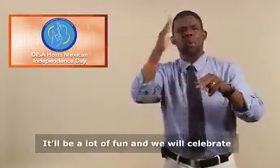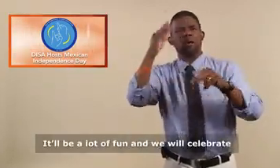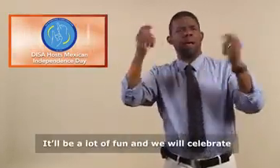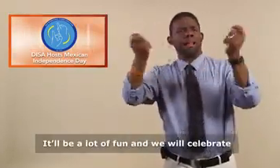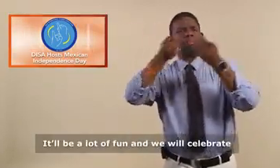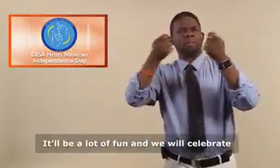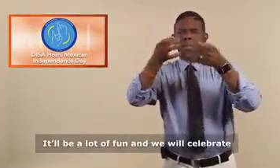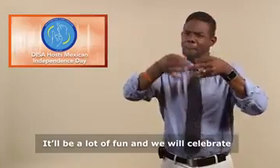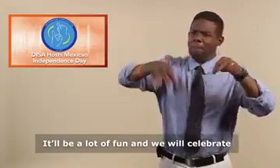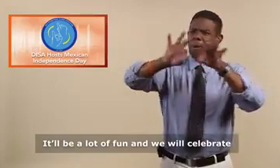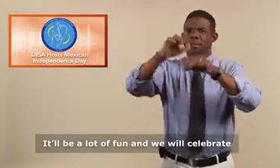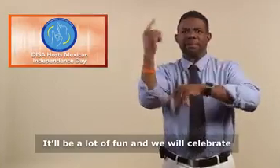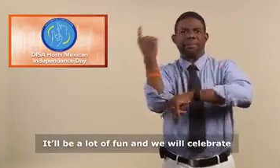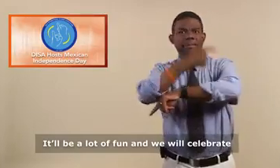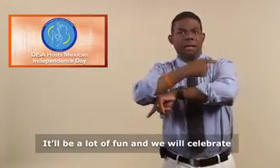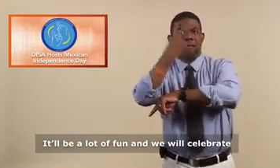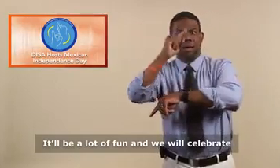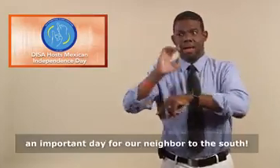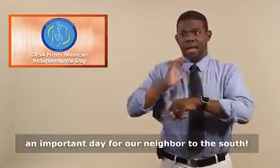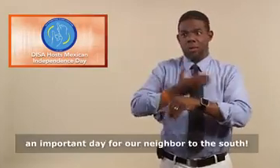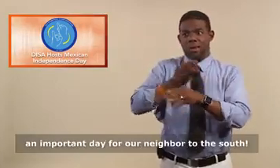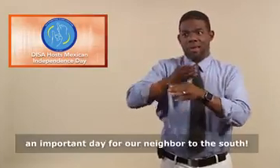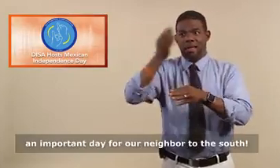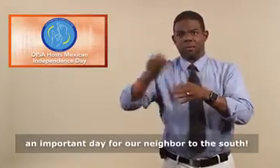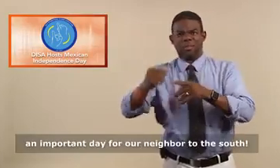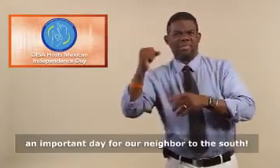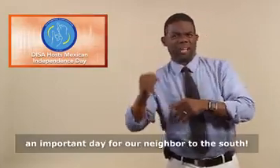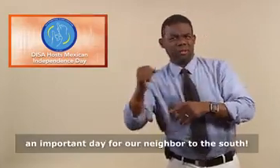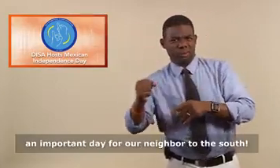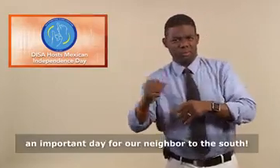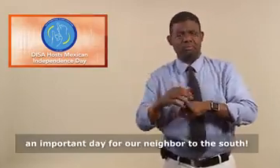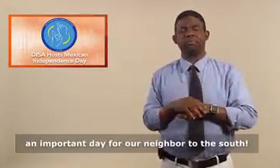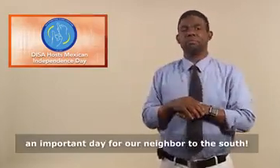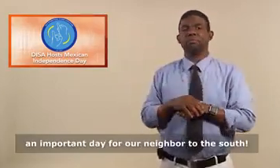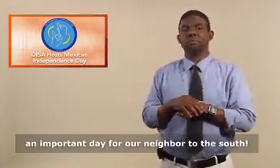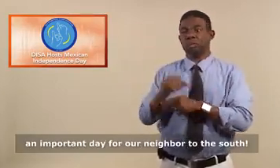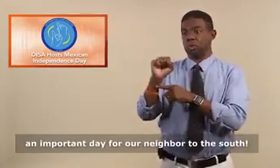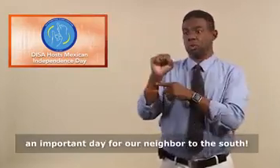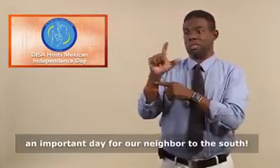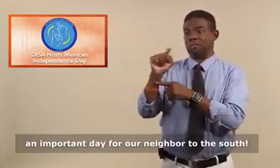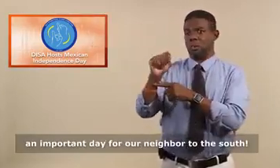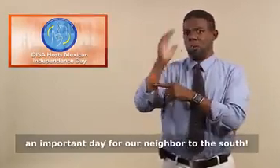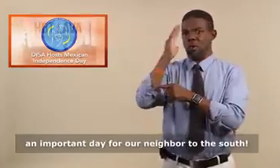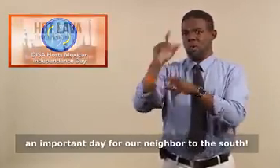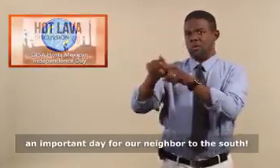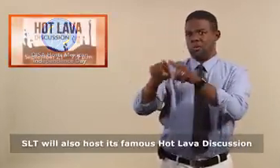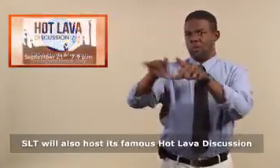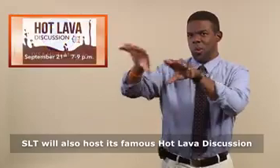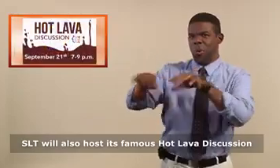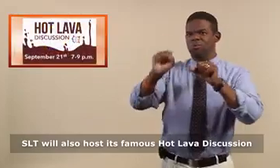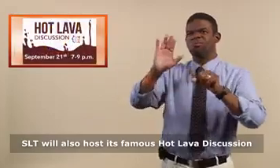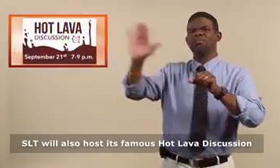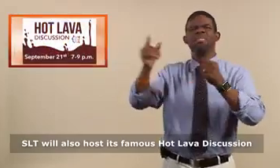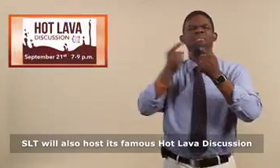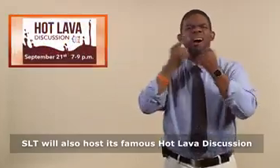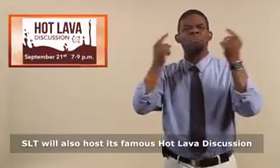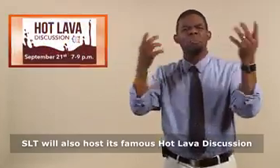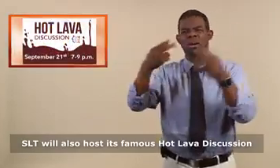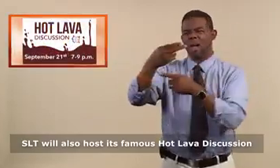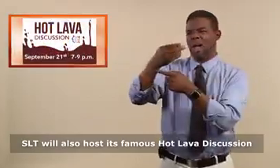of fun, and we will celebrate an important day for our neighbor to the south. SLT will also host its